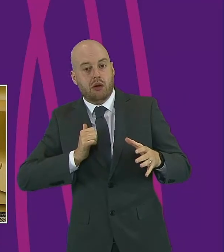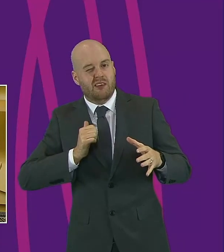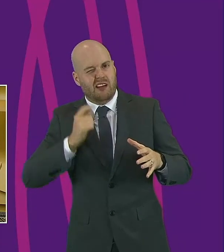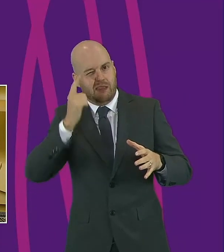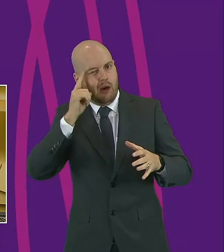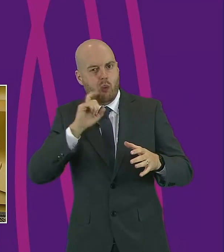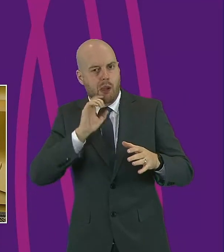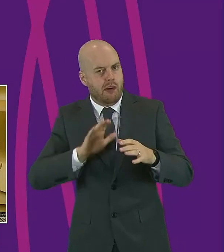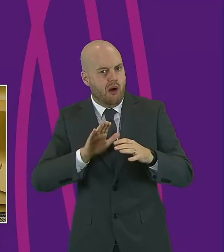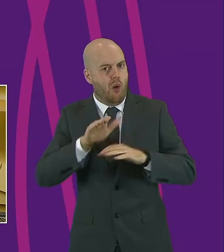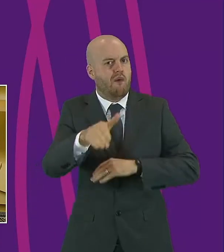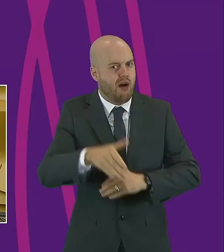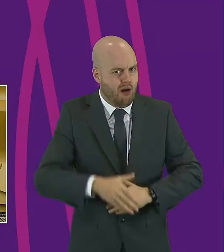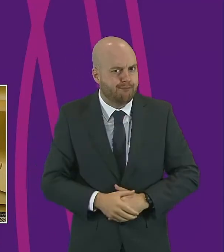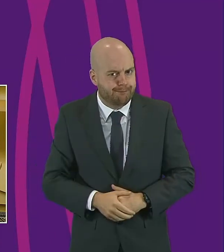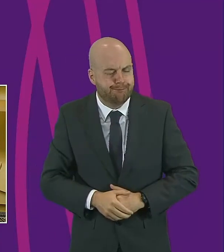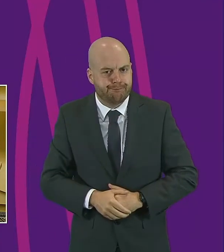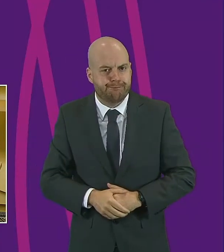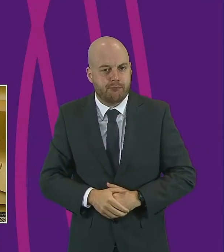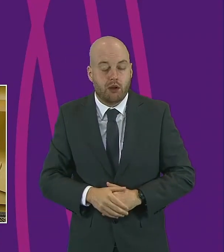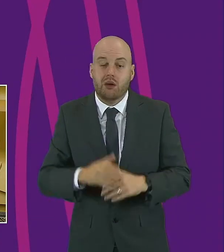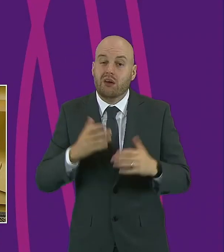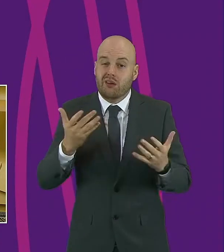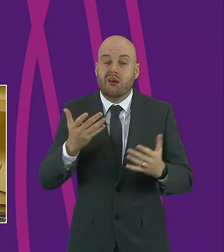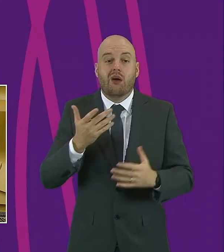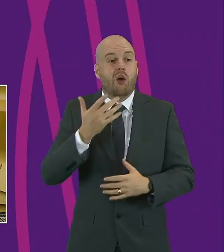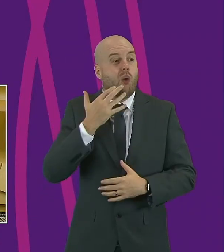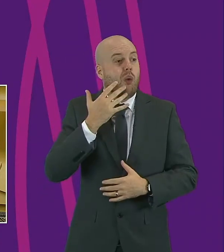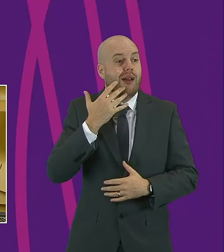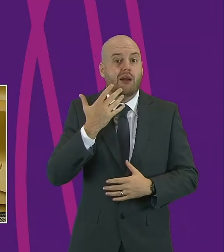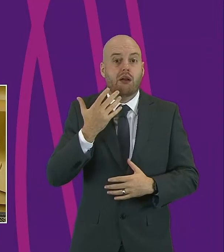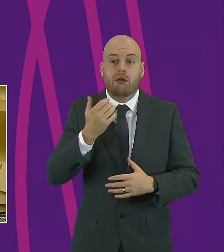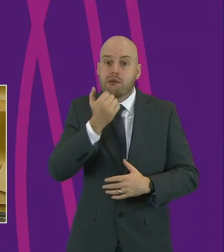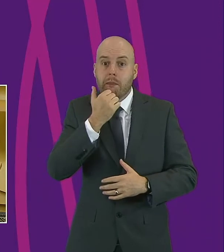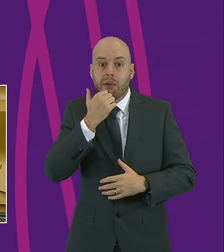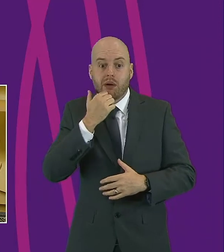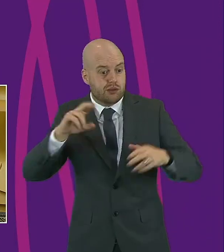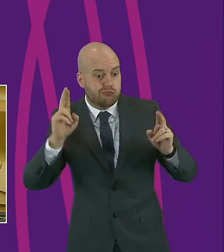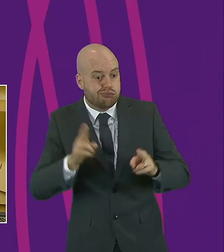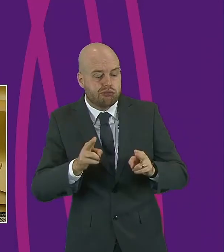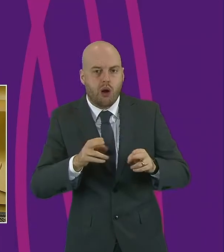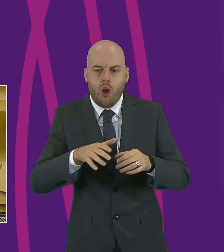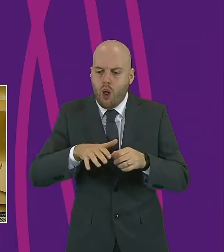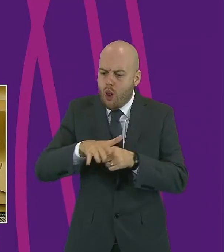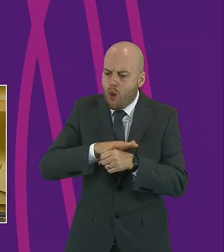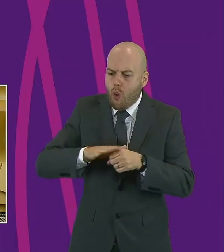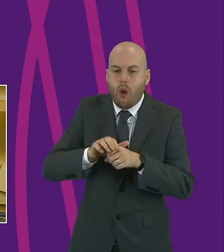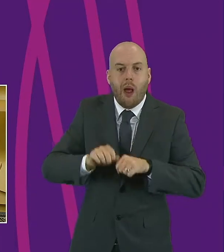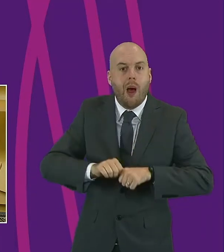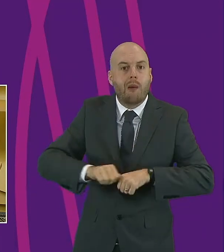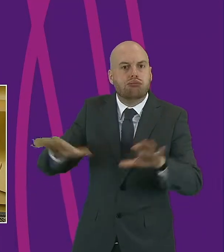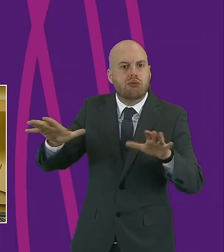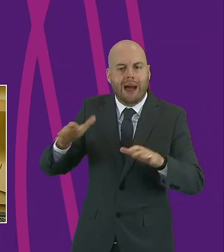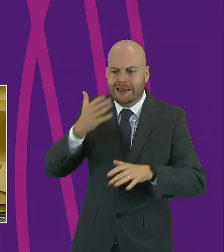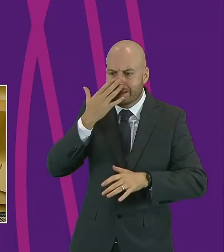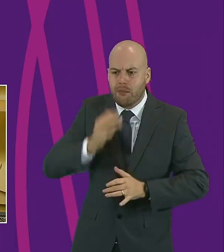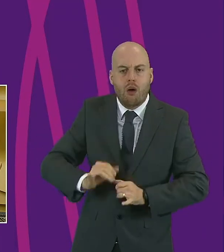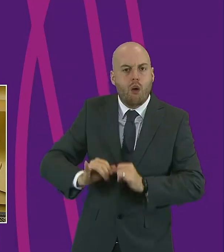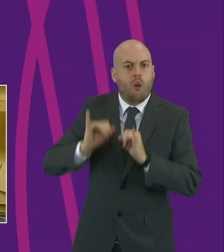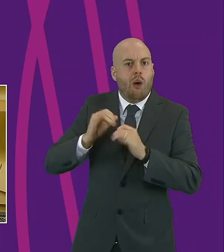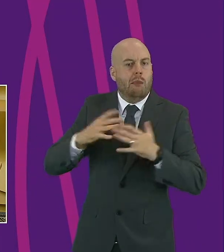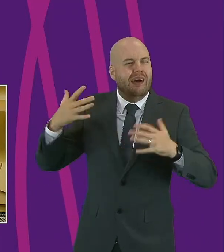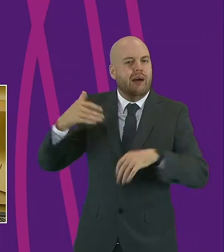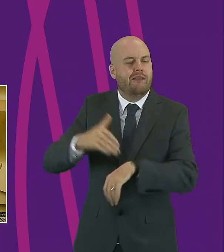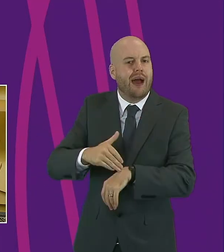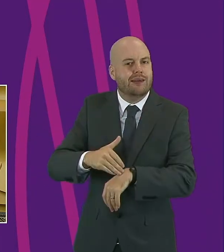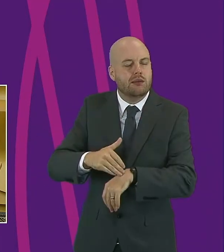1. Of course, this is partly because when prevalence is generally low, localised outbreaks have a bigger effect on the R number. That said, though, we